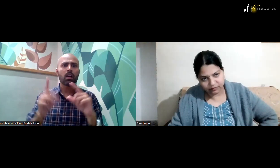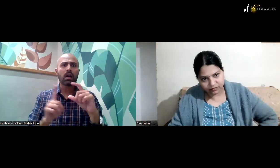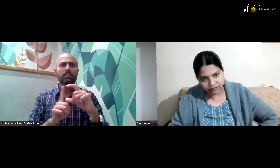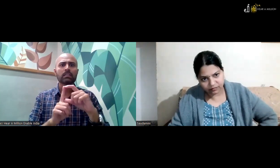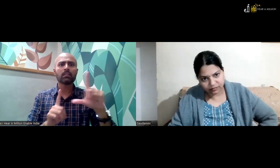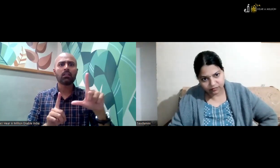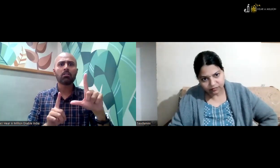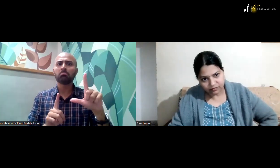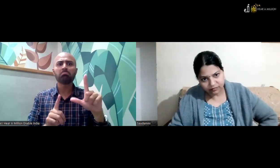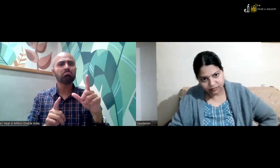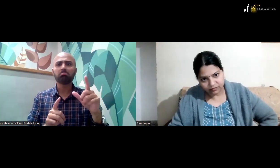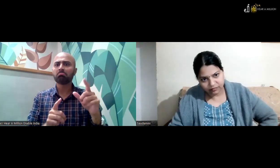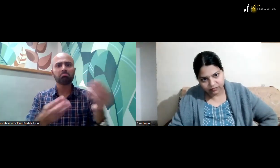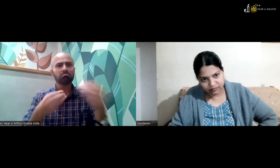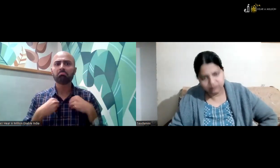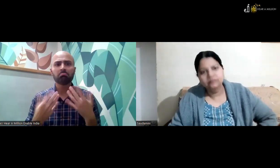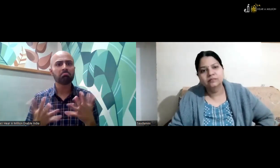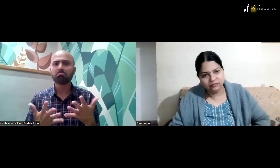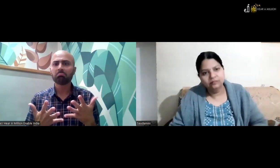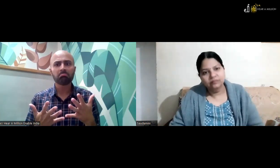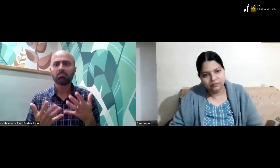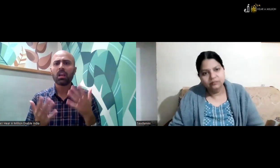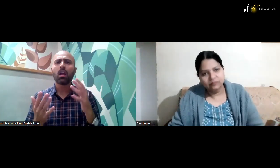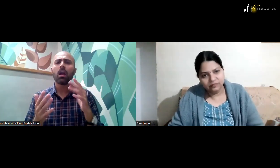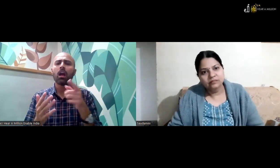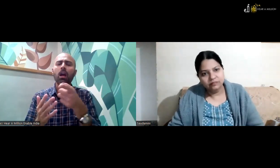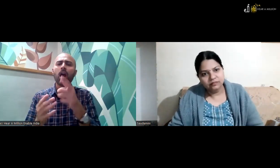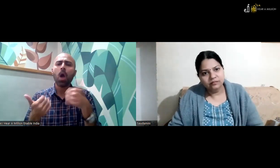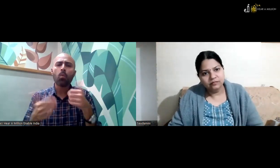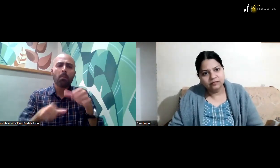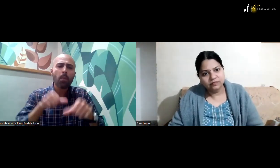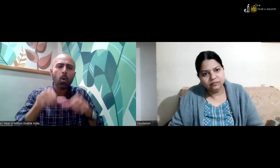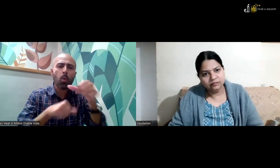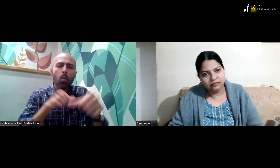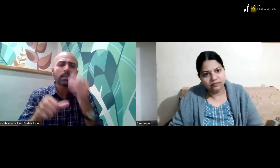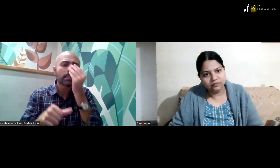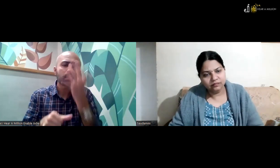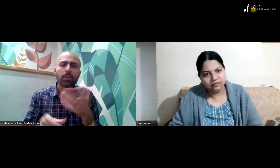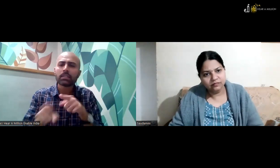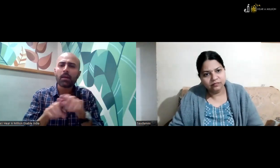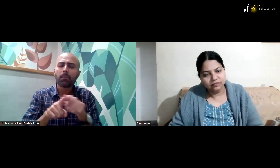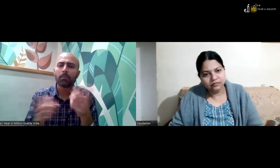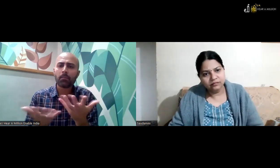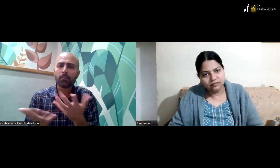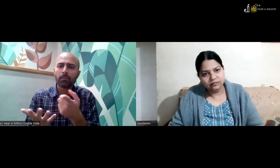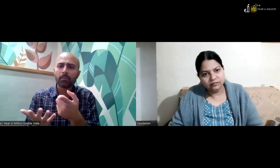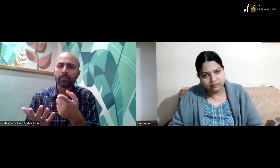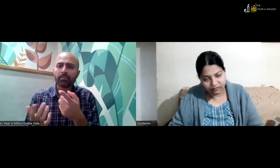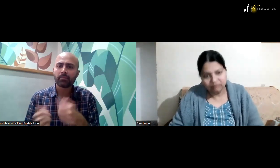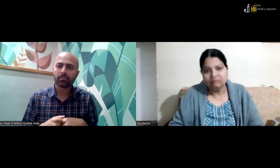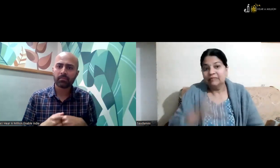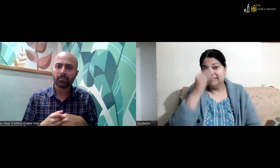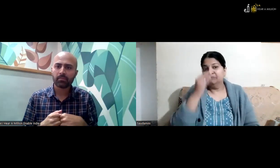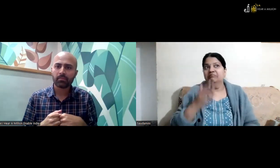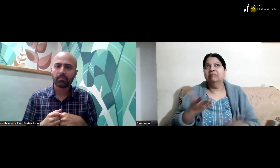in that too. And then thirdly, if I don't get my driving license, okay, so what will be the process? Some